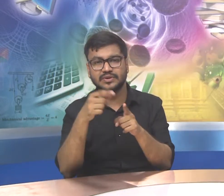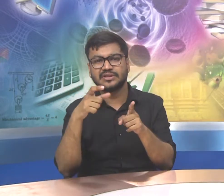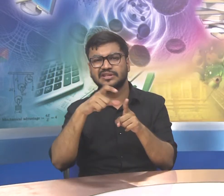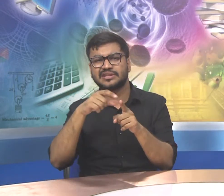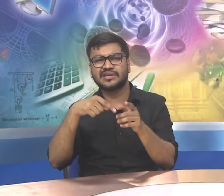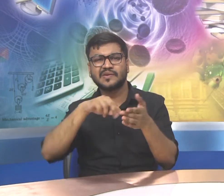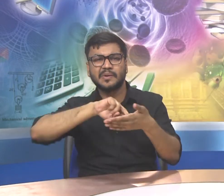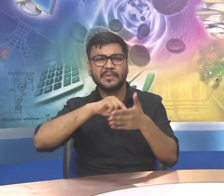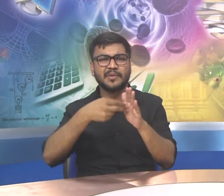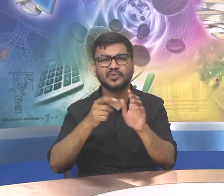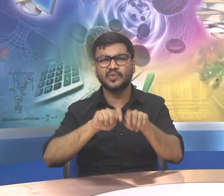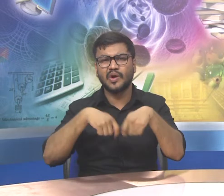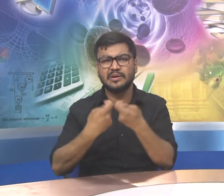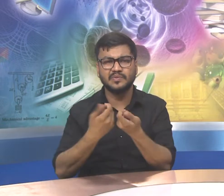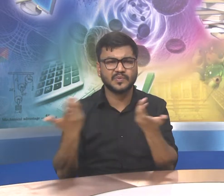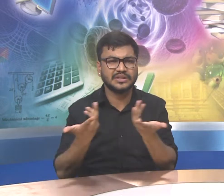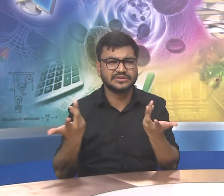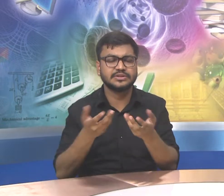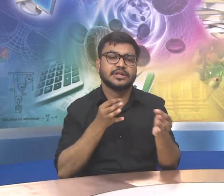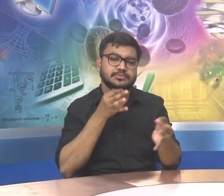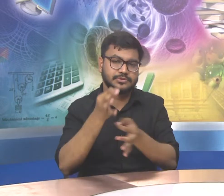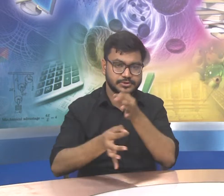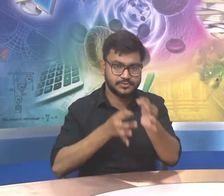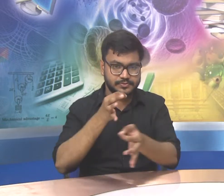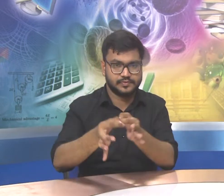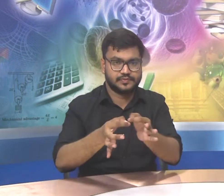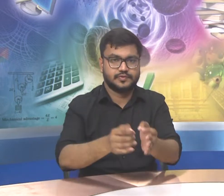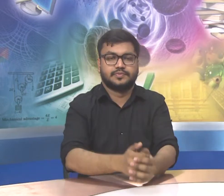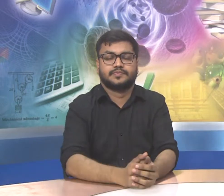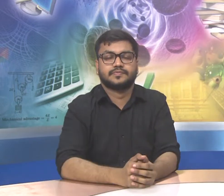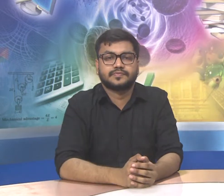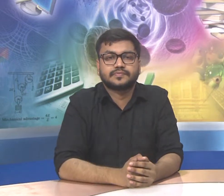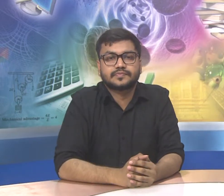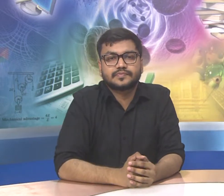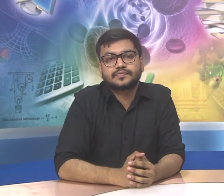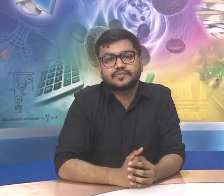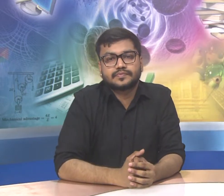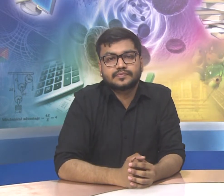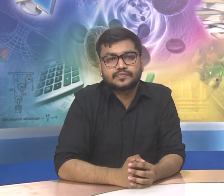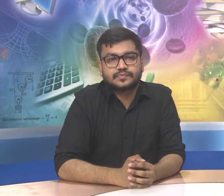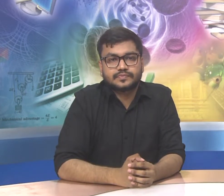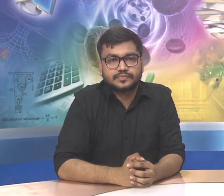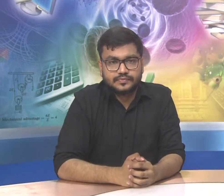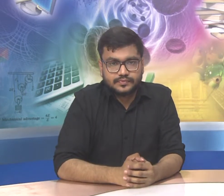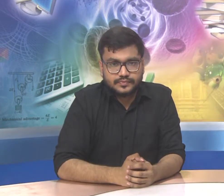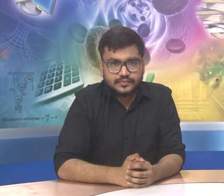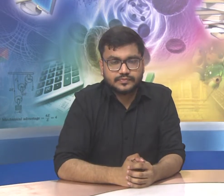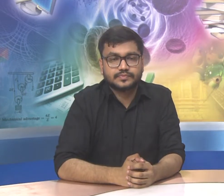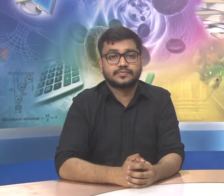Next is fixed deposit account, it also known as term deposit account.